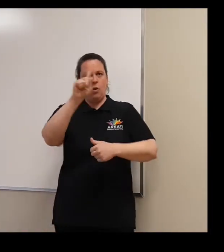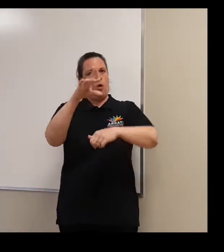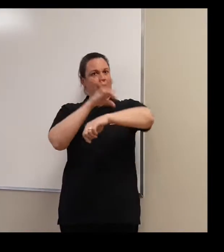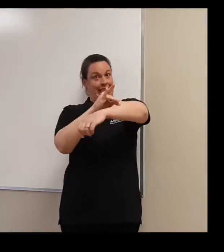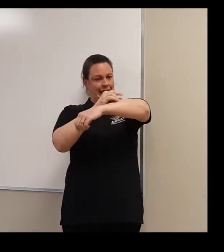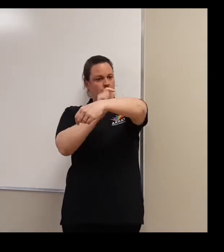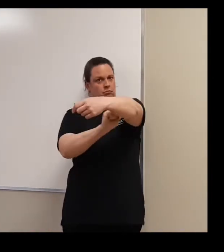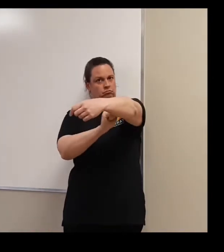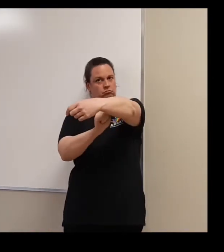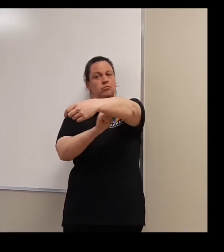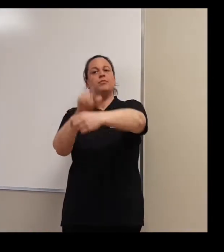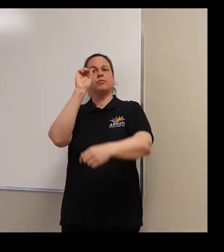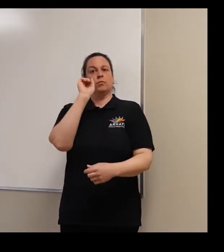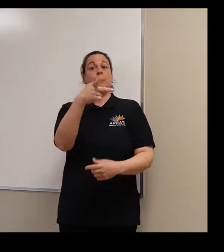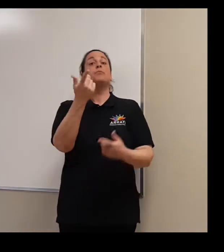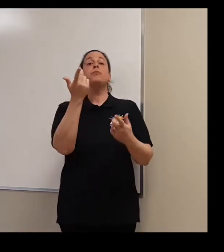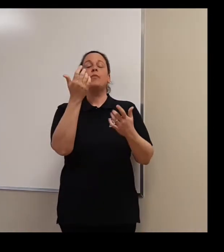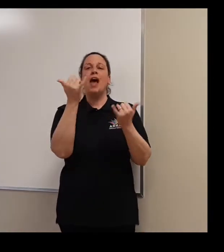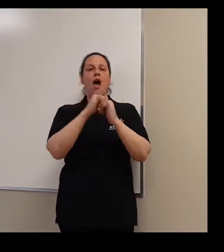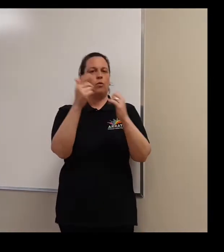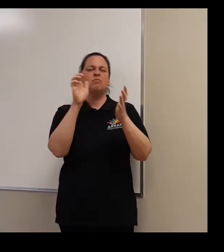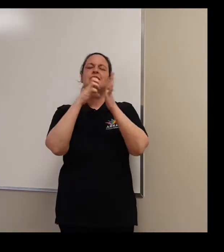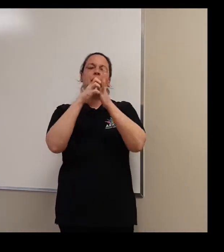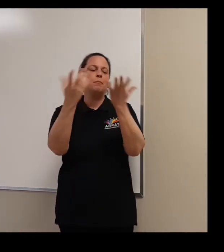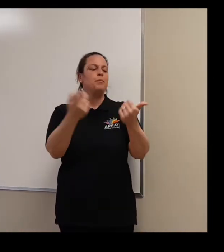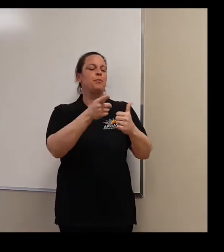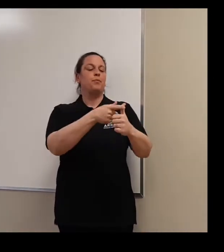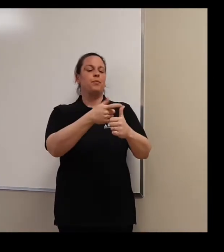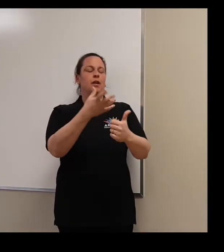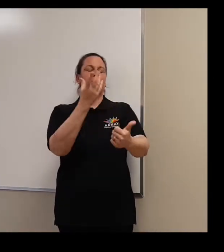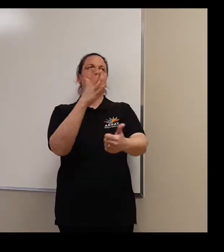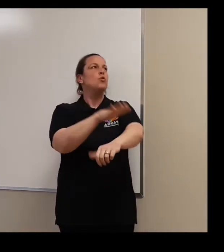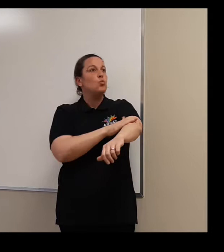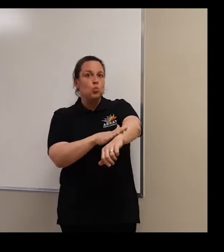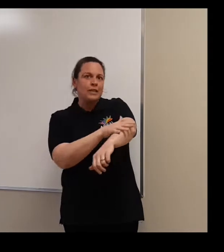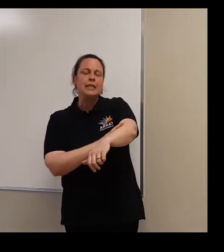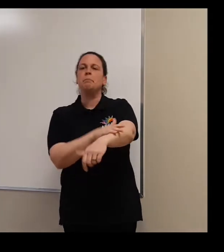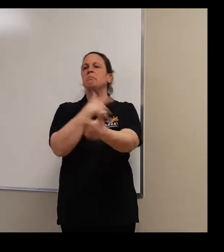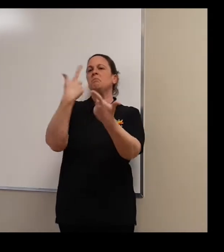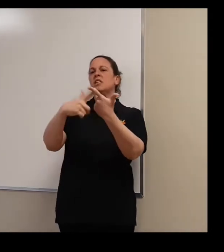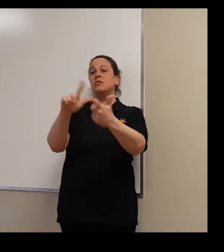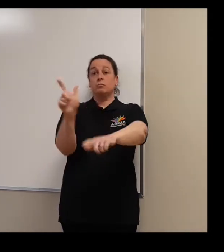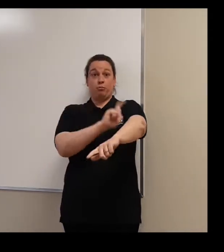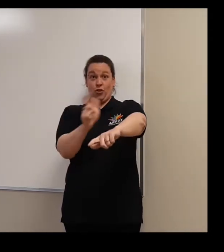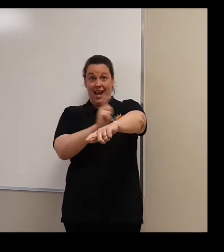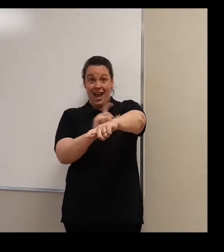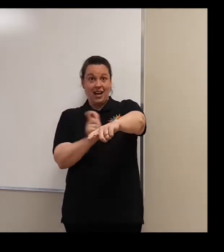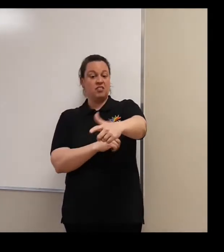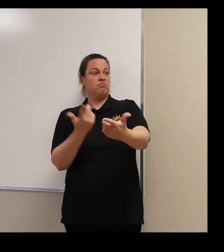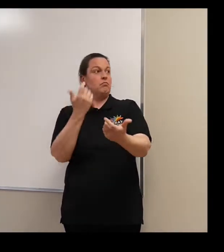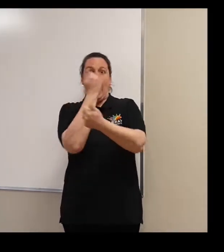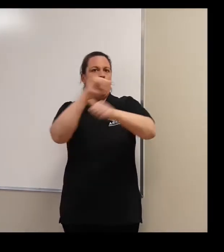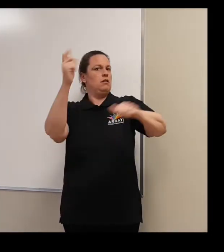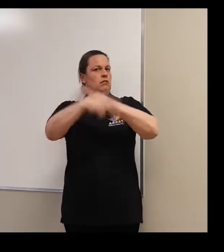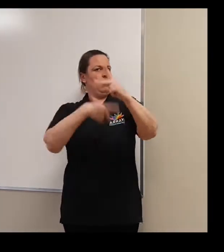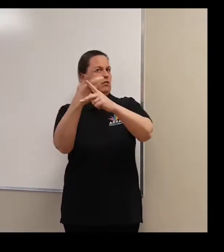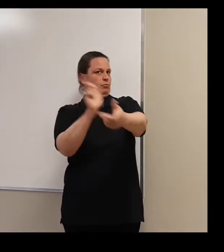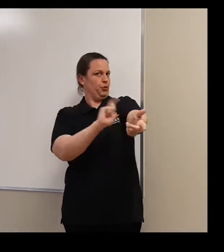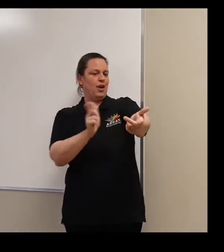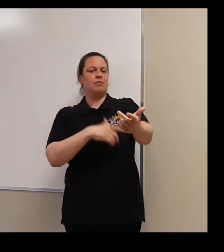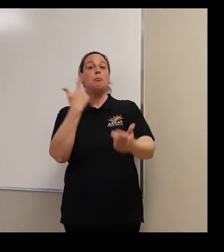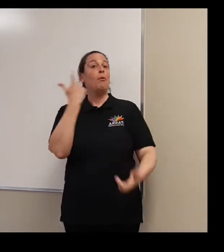it, anywhere on your body. Examples of absorption are lotions, perfume, and bug